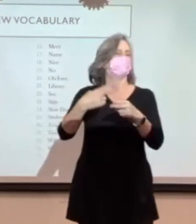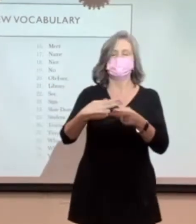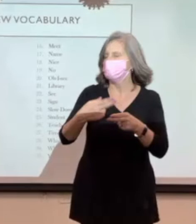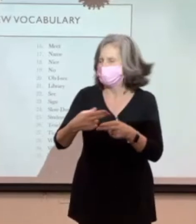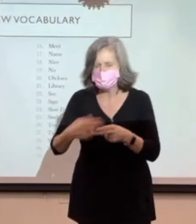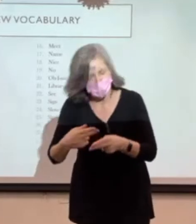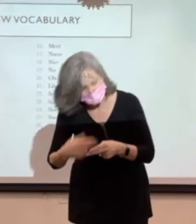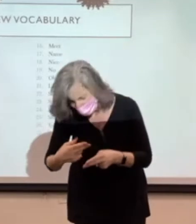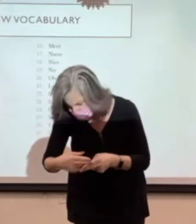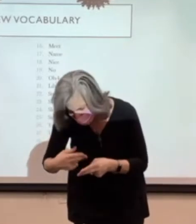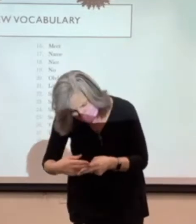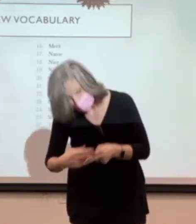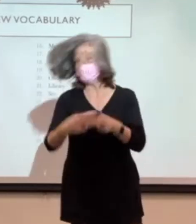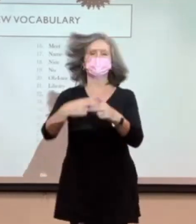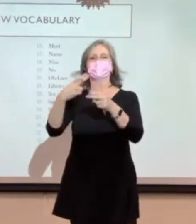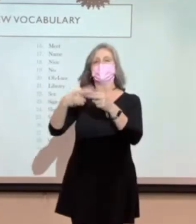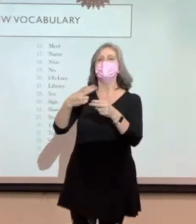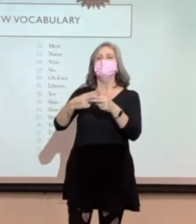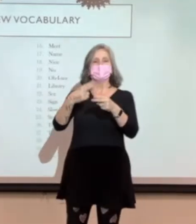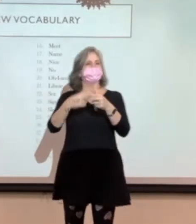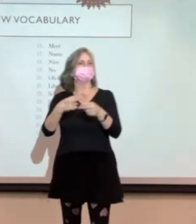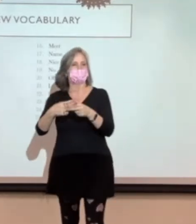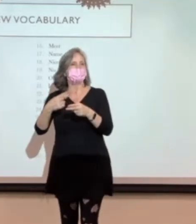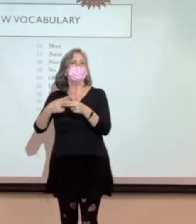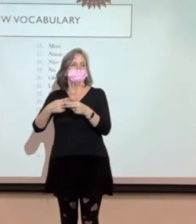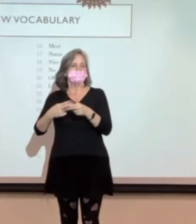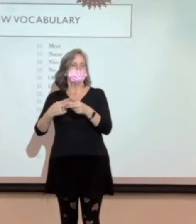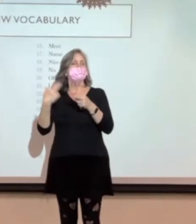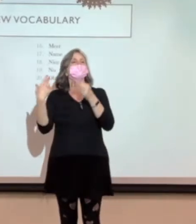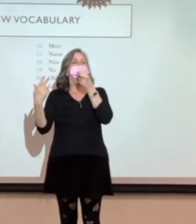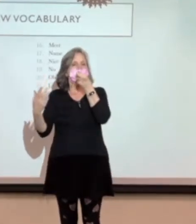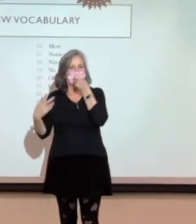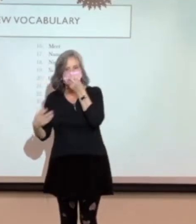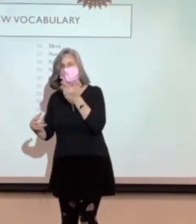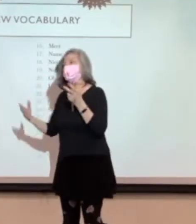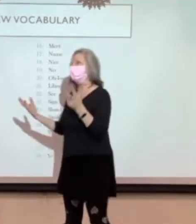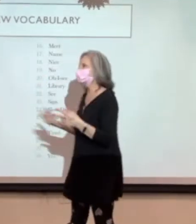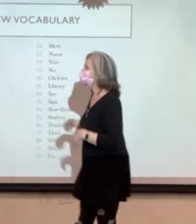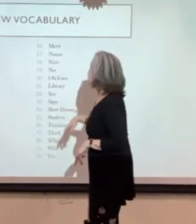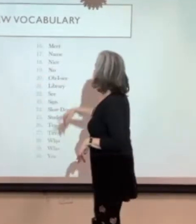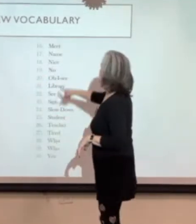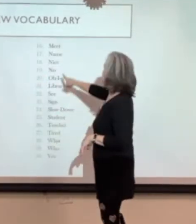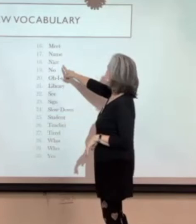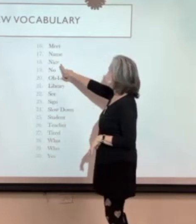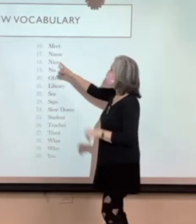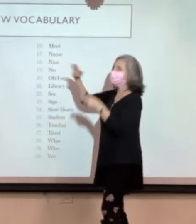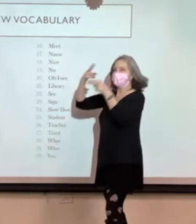not doing my job well. No, just kidding. If you forget it, obviously, you can Google it and you can find a way to sign